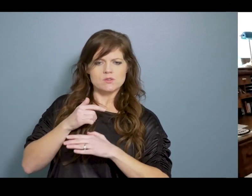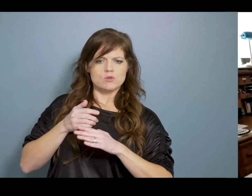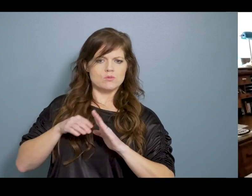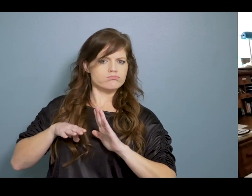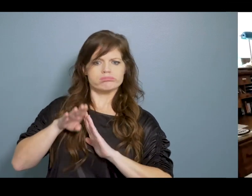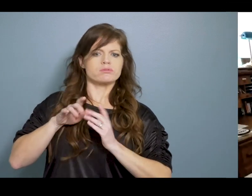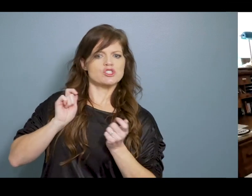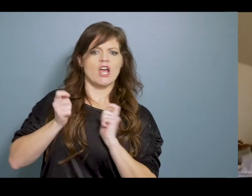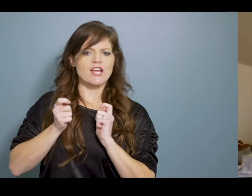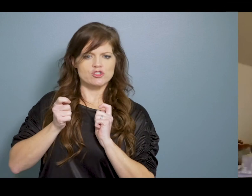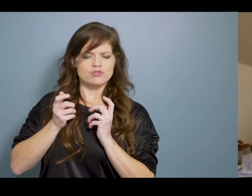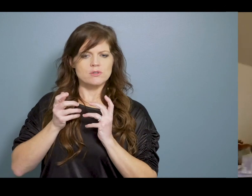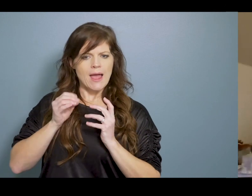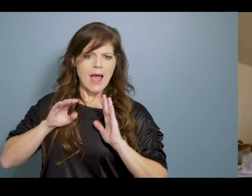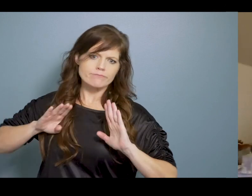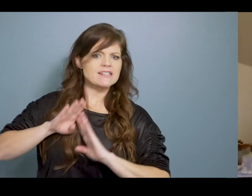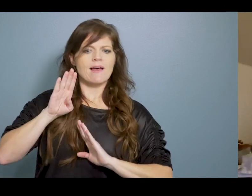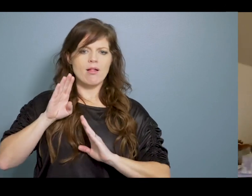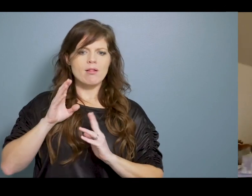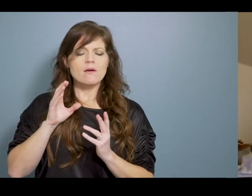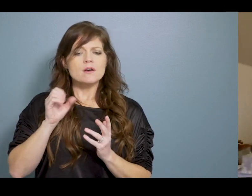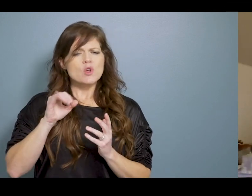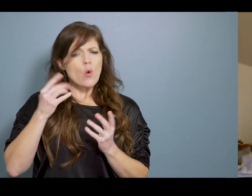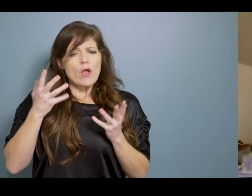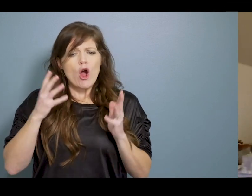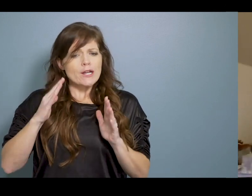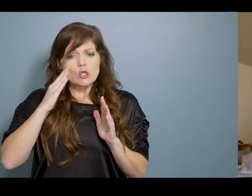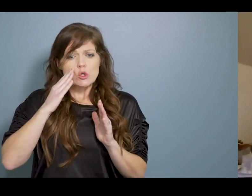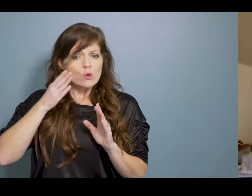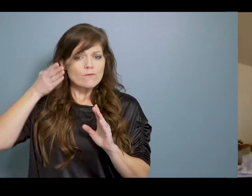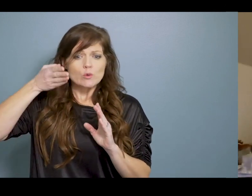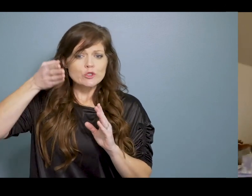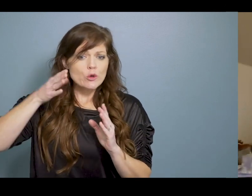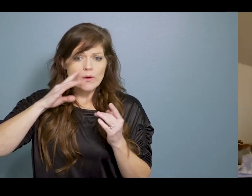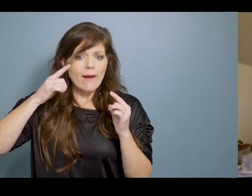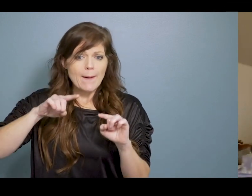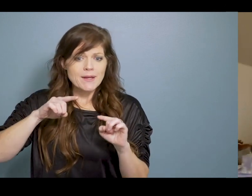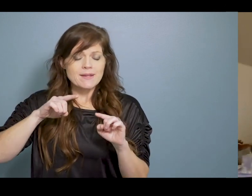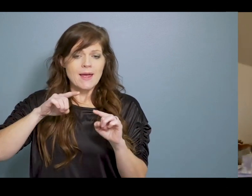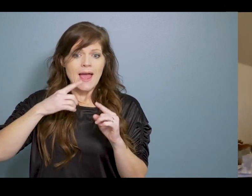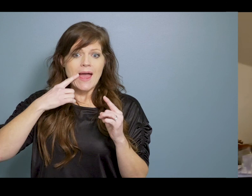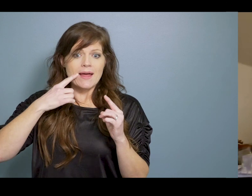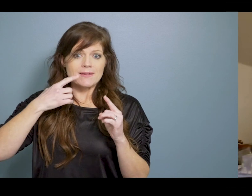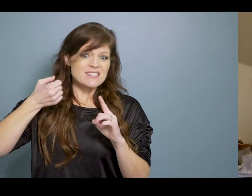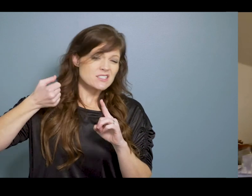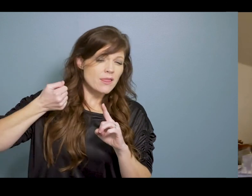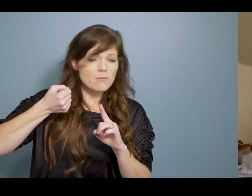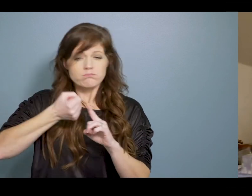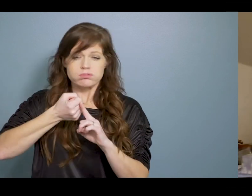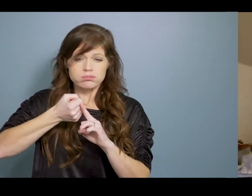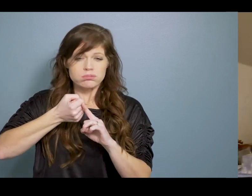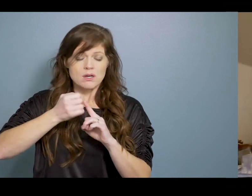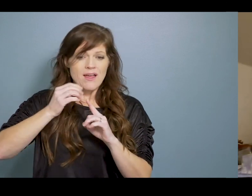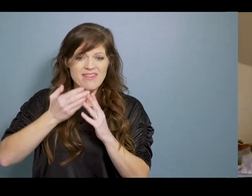as it relates to things that we already knew were on the horizon, and suddenly, pow, it's